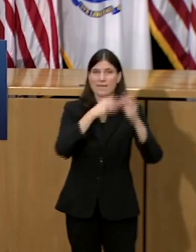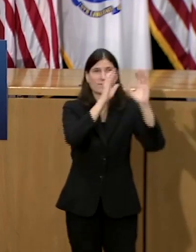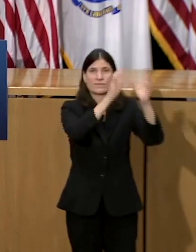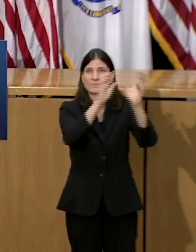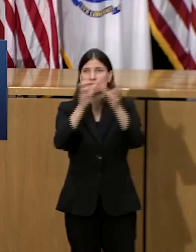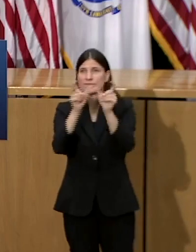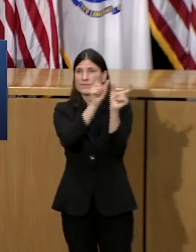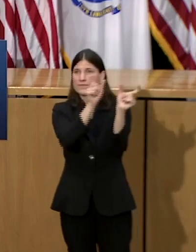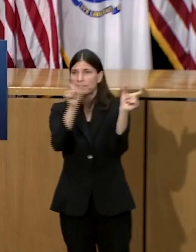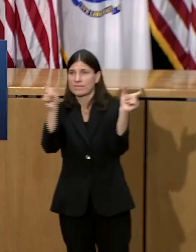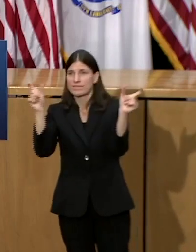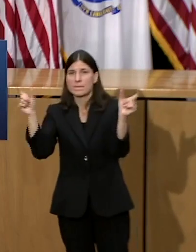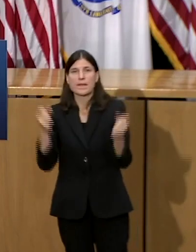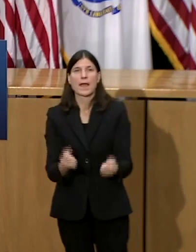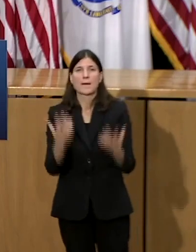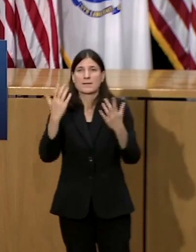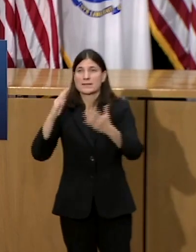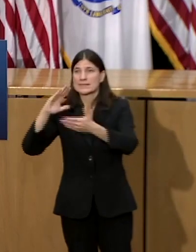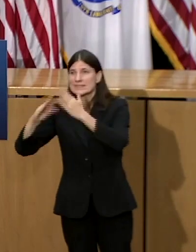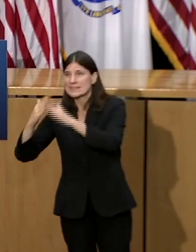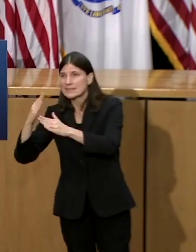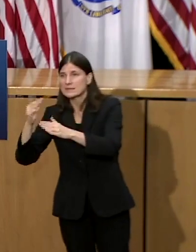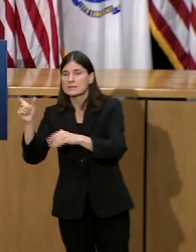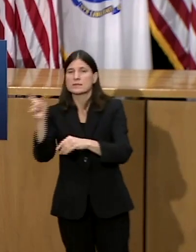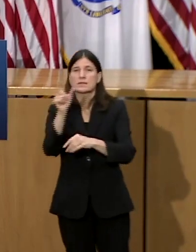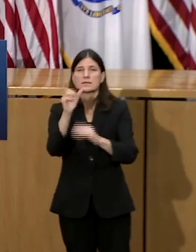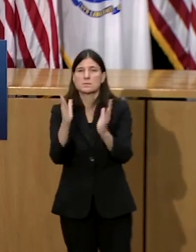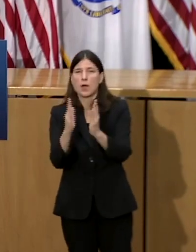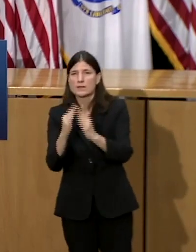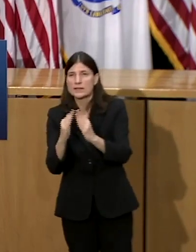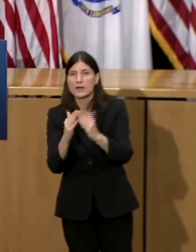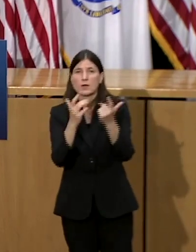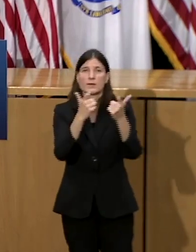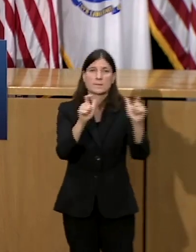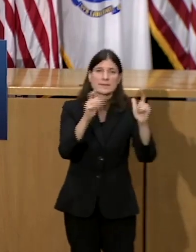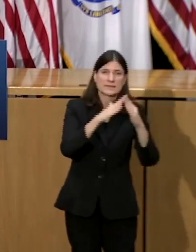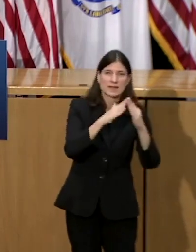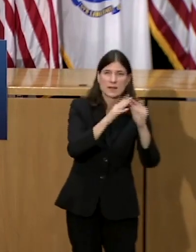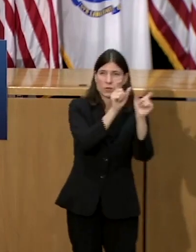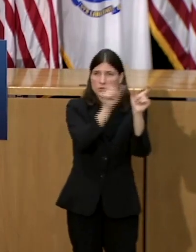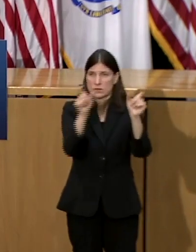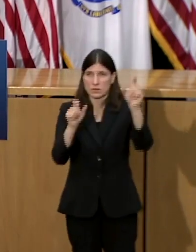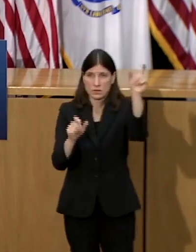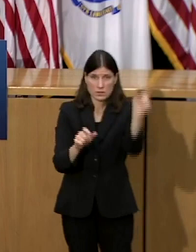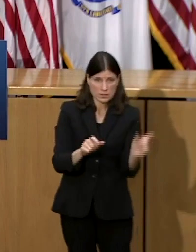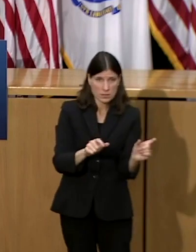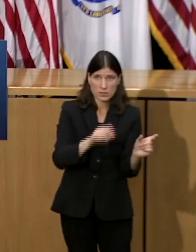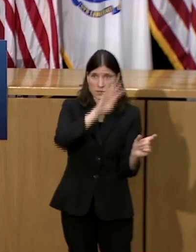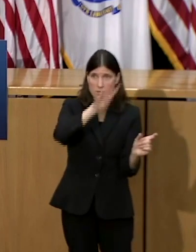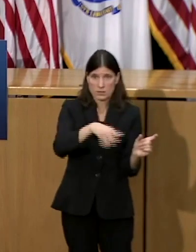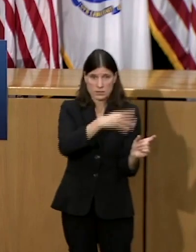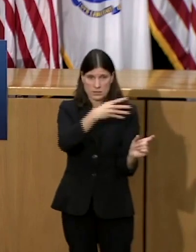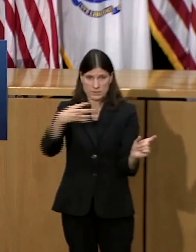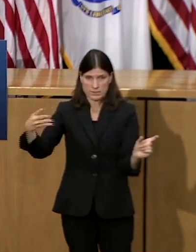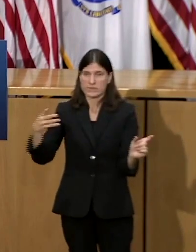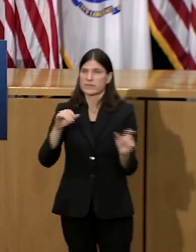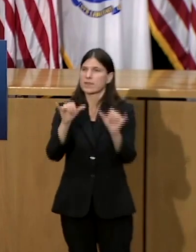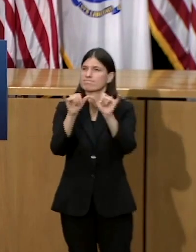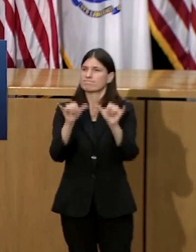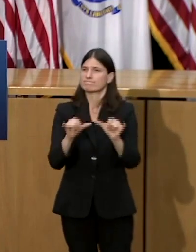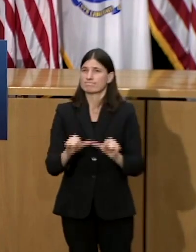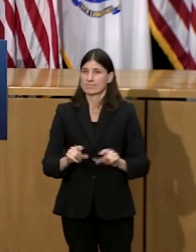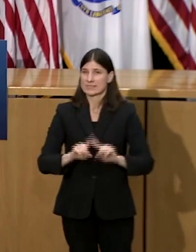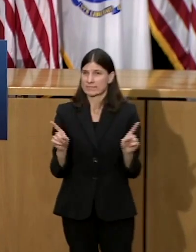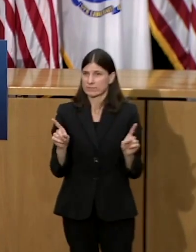was that if you were red and you're no longer red, if you're not red for 3 weeks, which is the way we set this up from the beginning, for 3 reporting